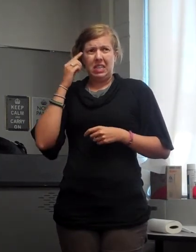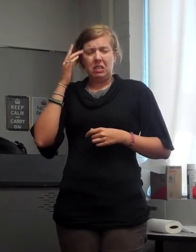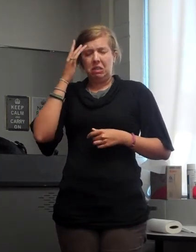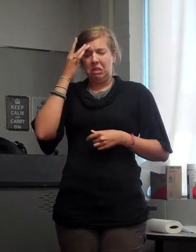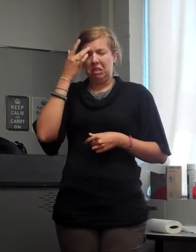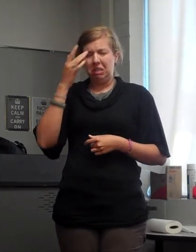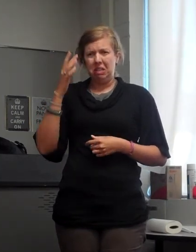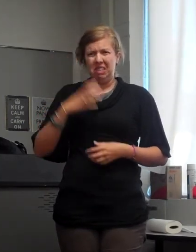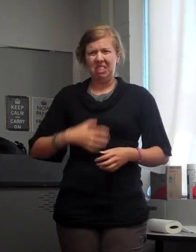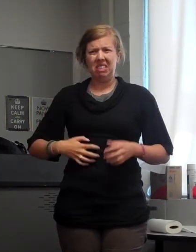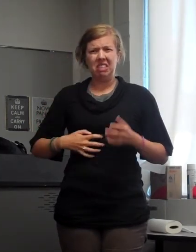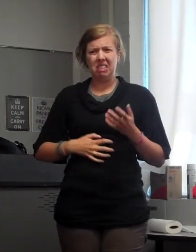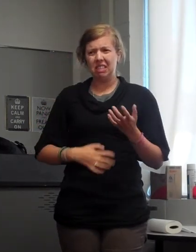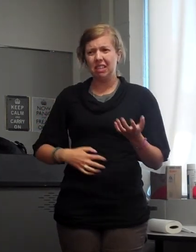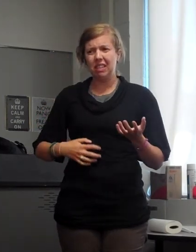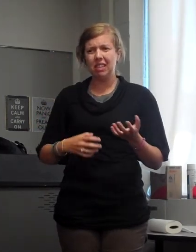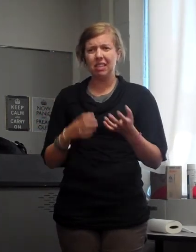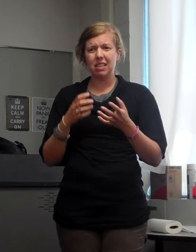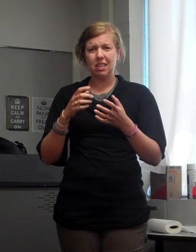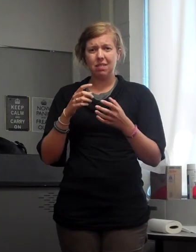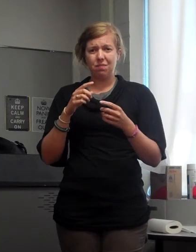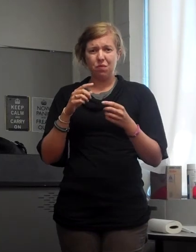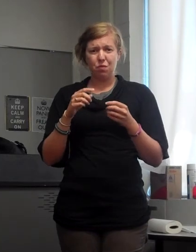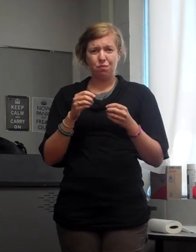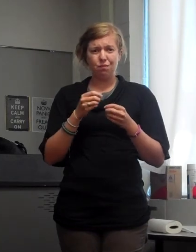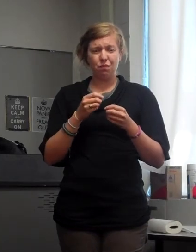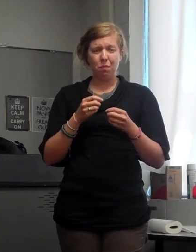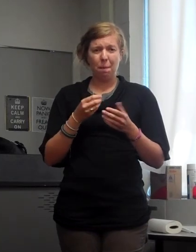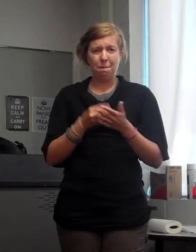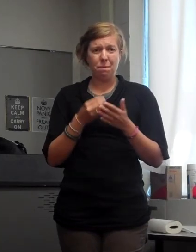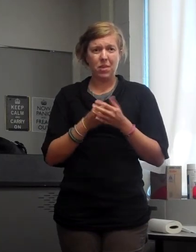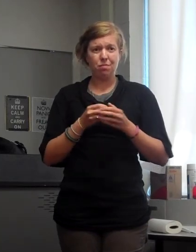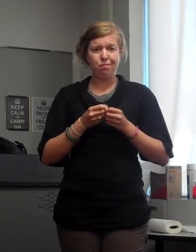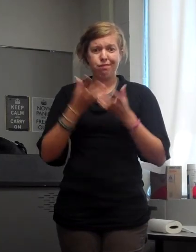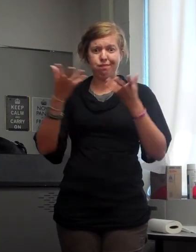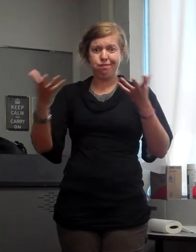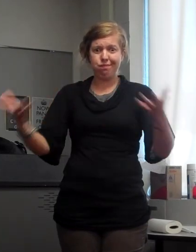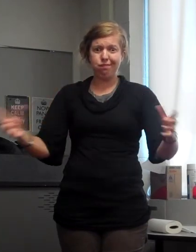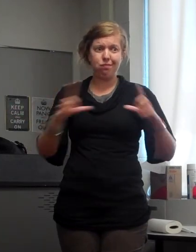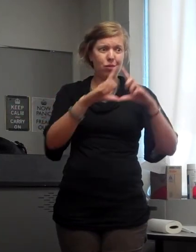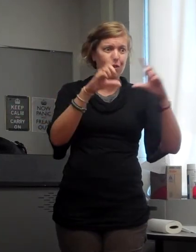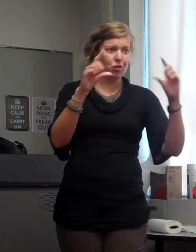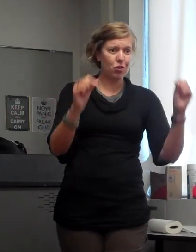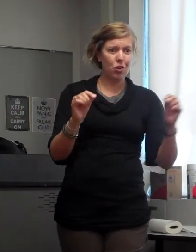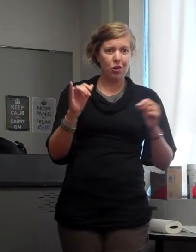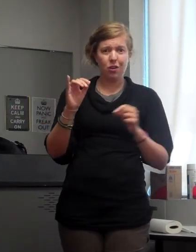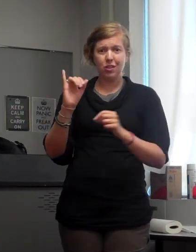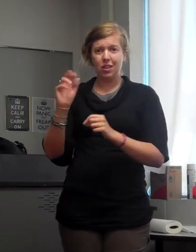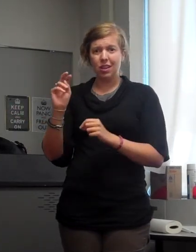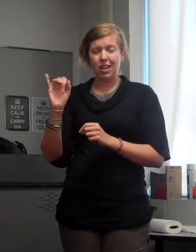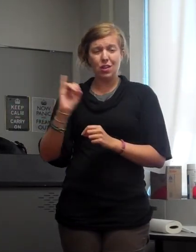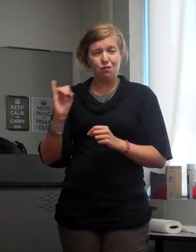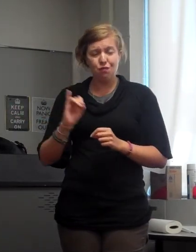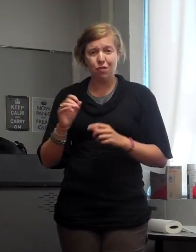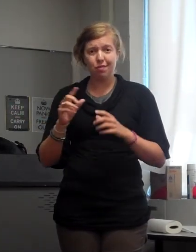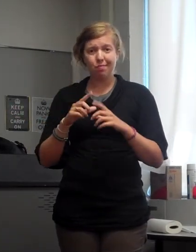to pay interest or pay credit cards. It was more than I made in a week that I brought home in a week.